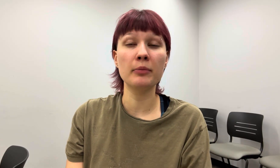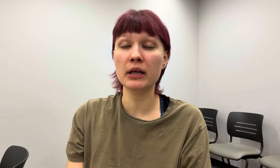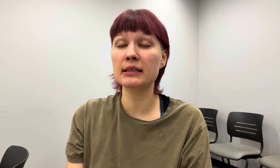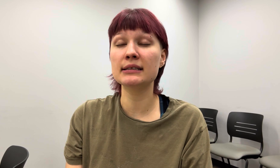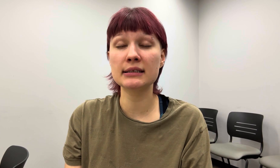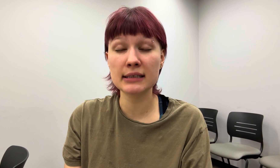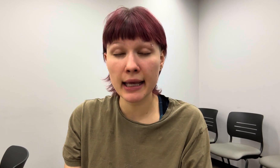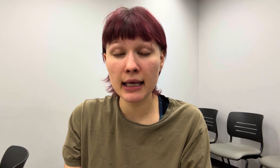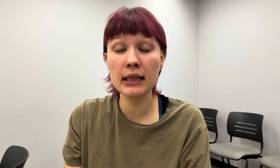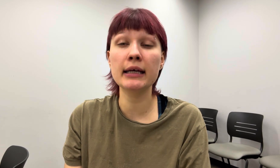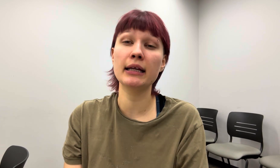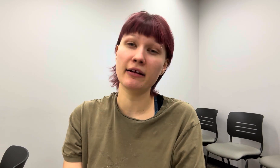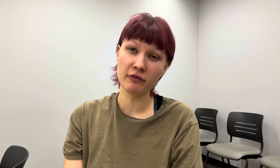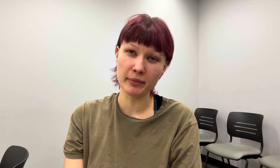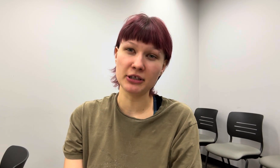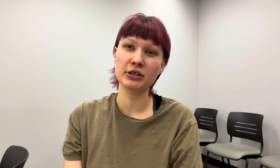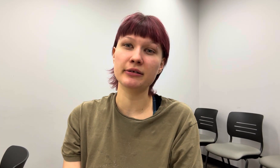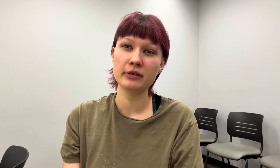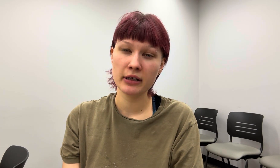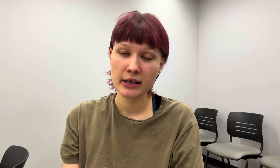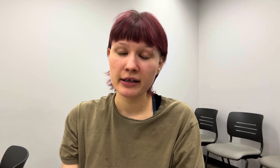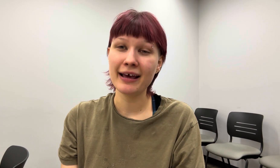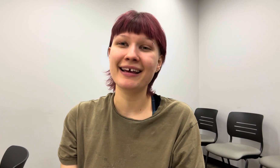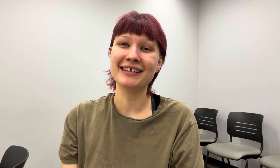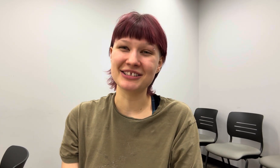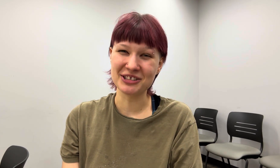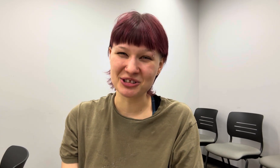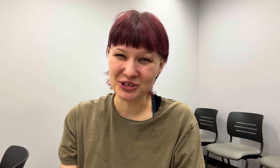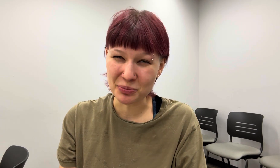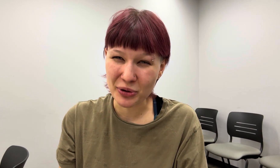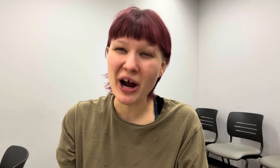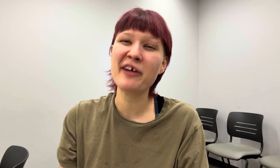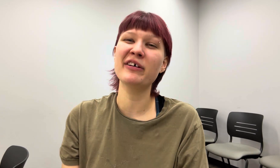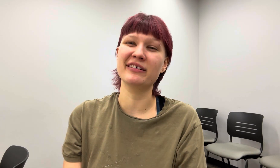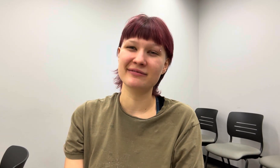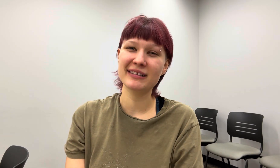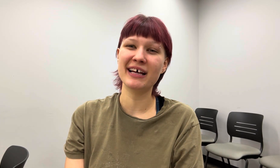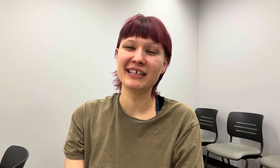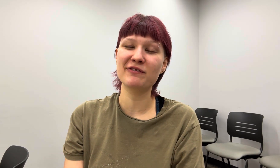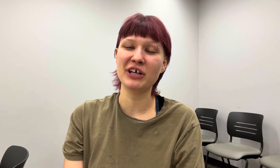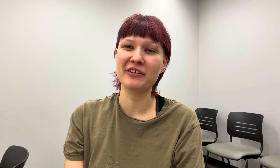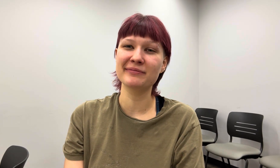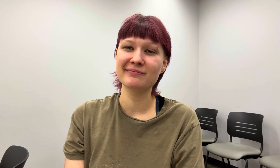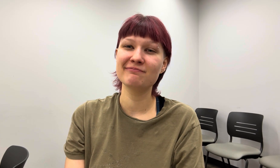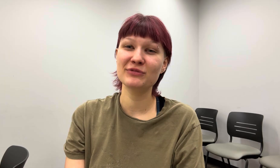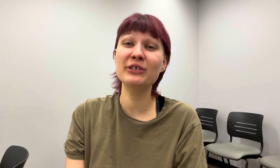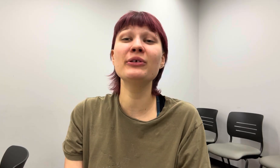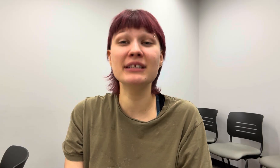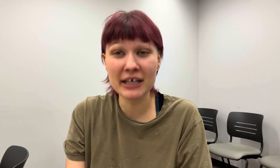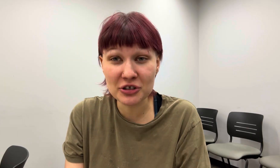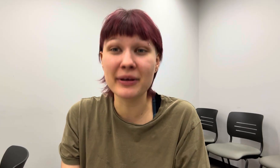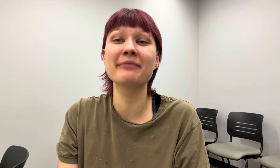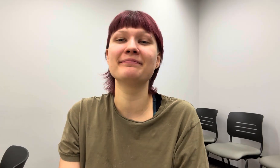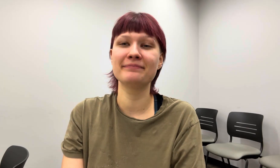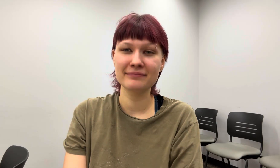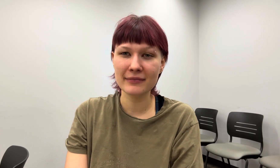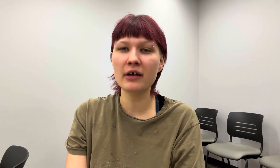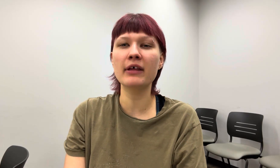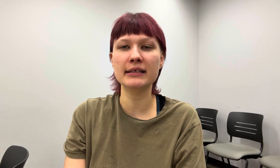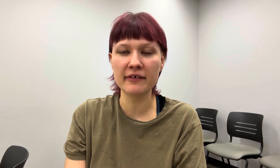omitted salient information and is depriving that deaf child to the detriment of that deaf